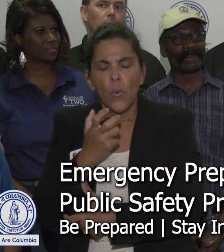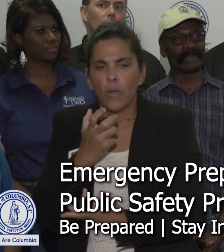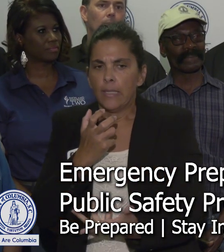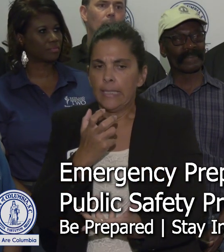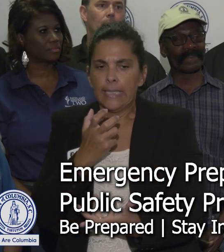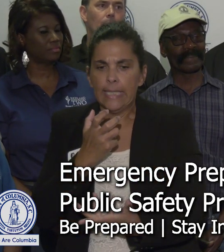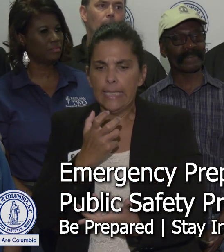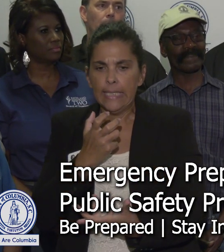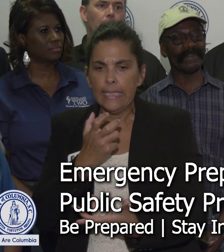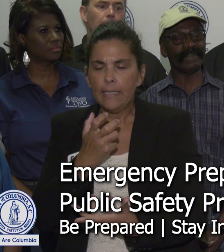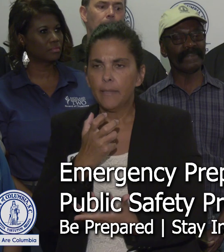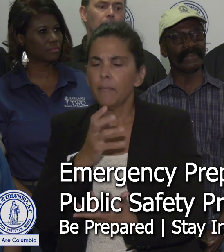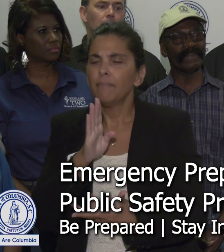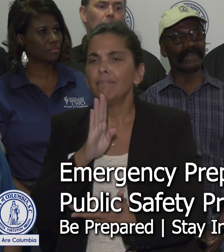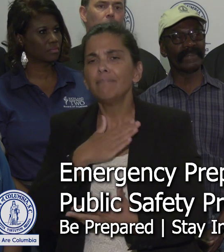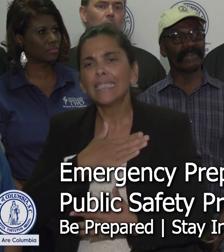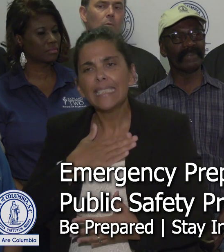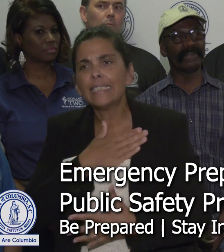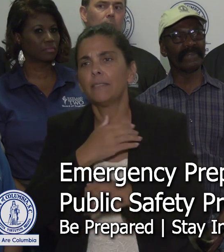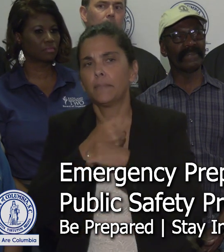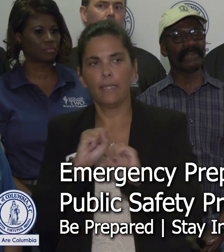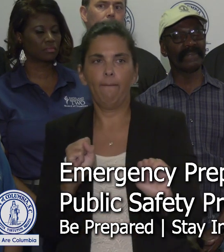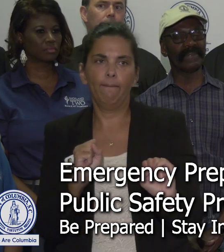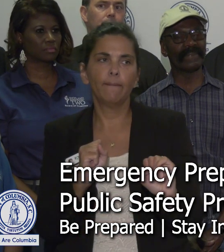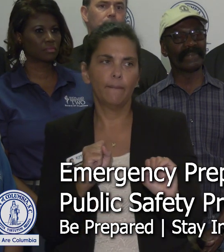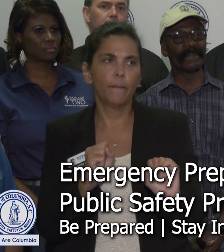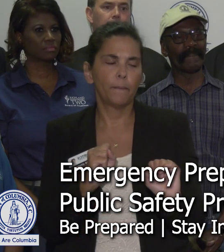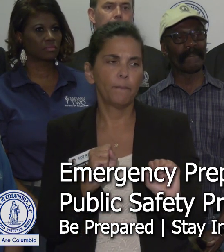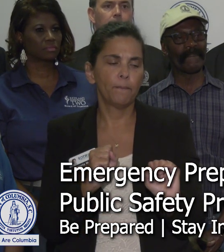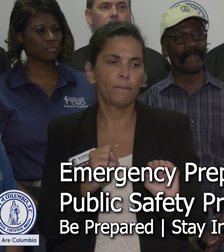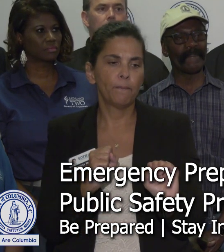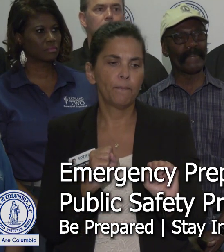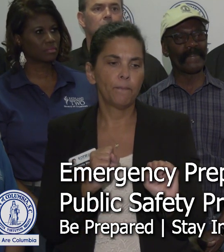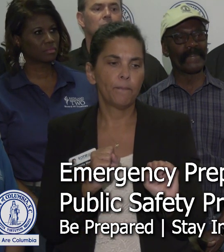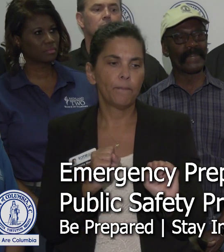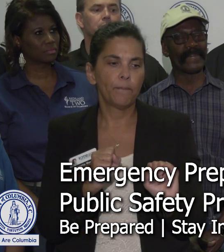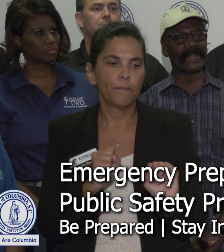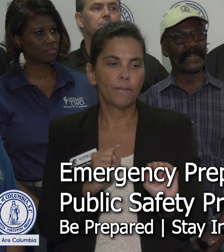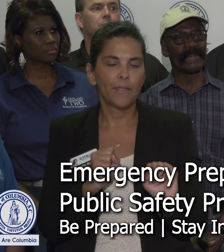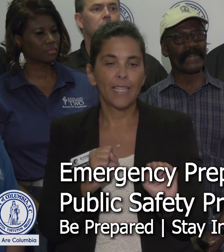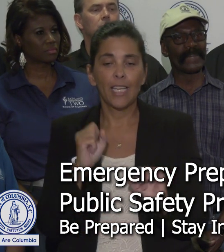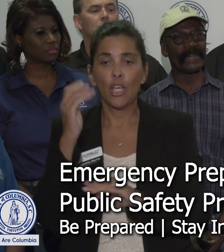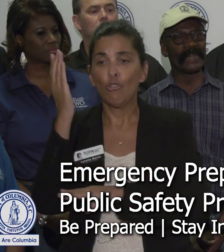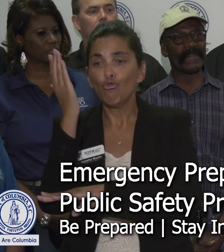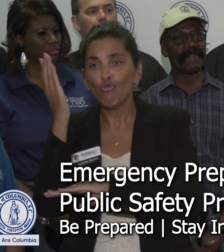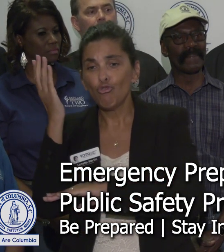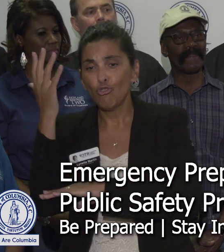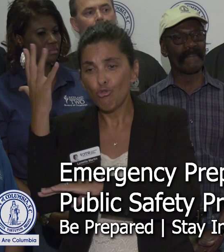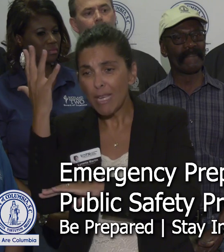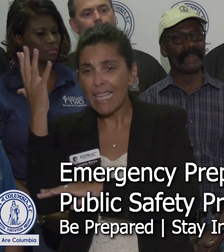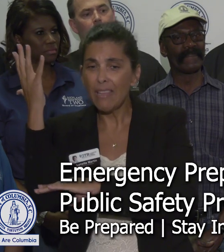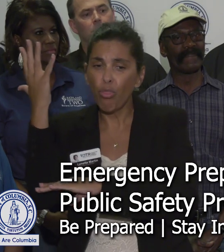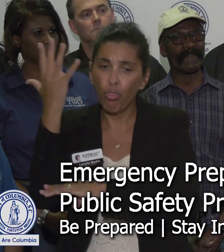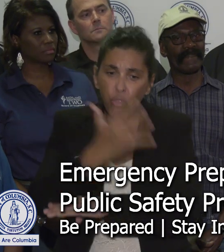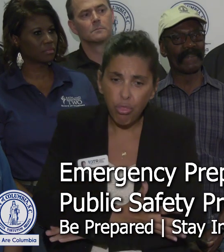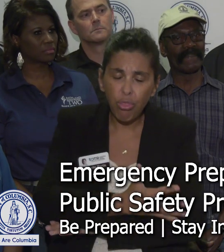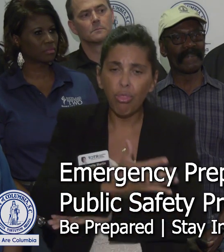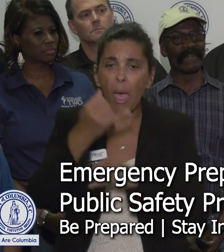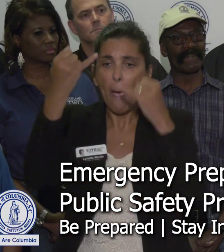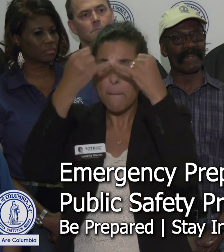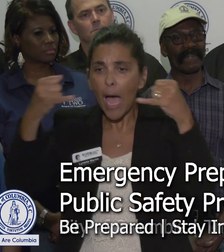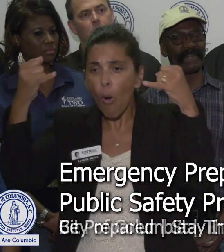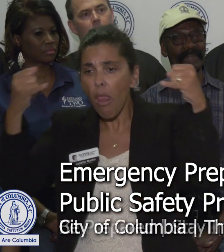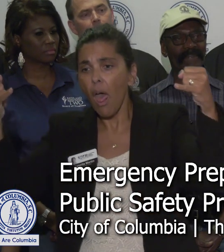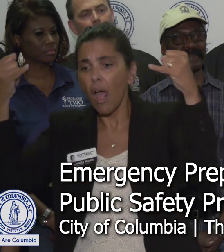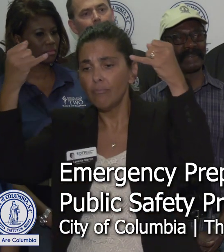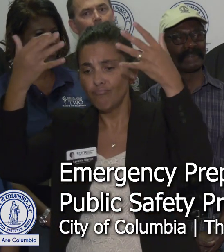there to be safe. You know, there could be trees toppling over. There could be power lines down. You may